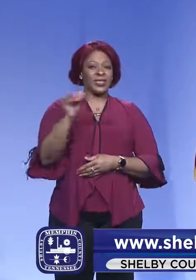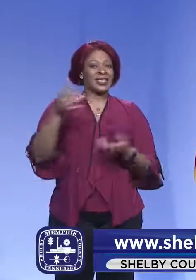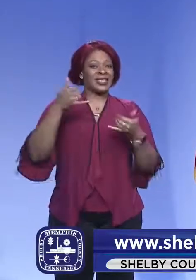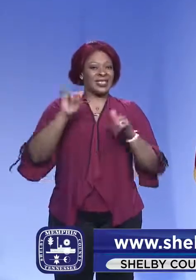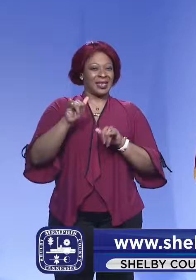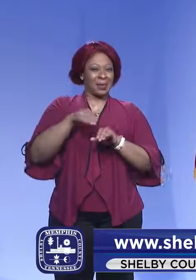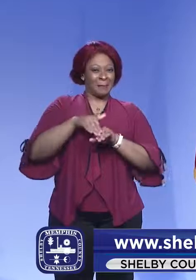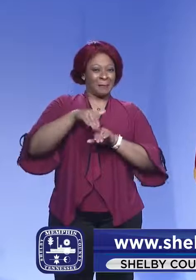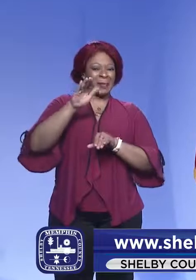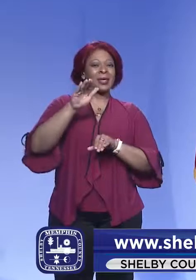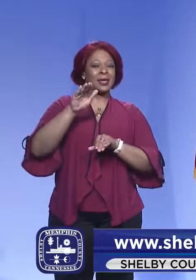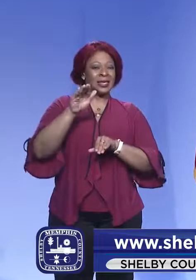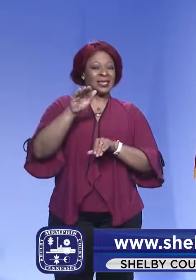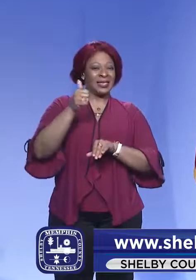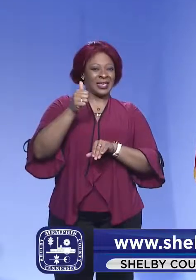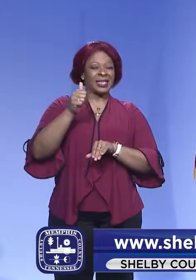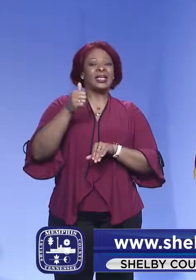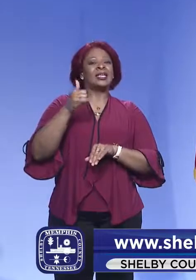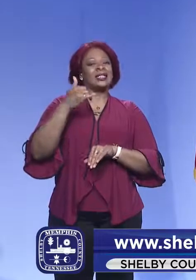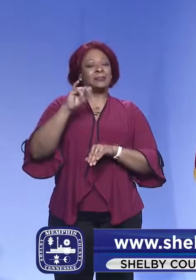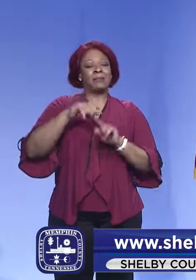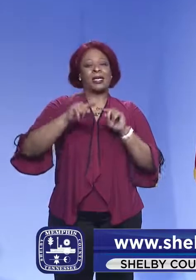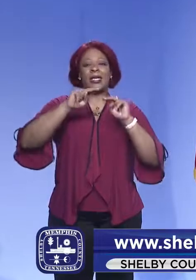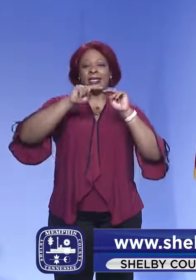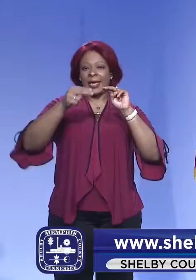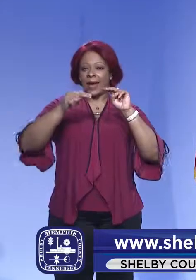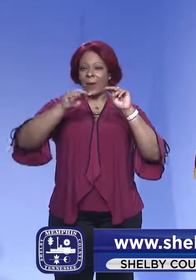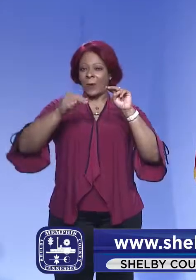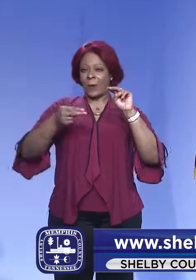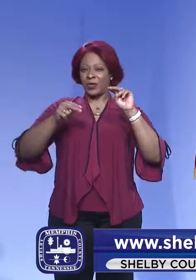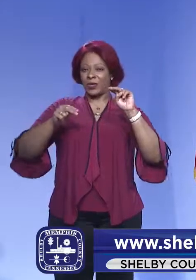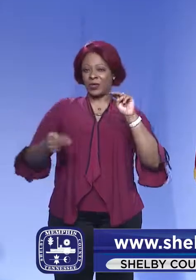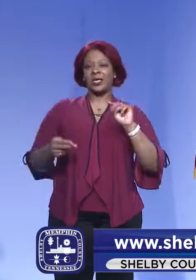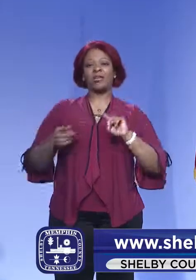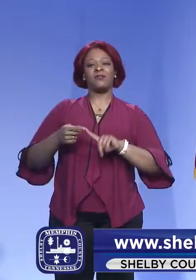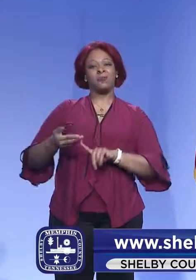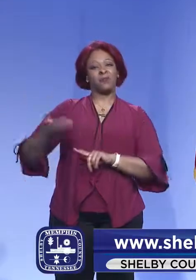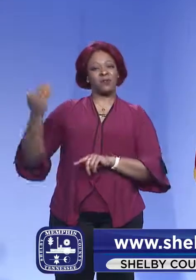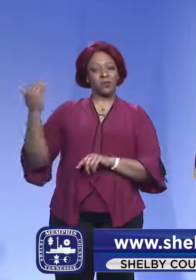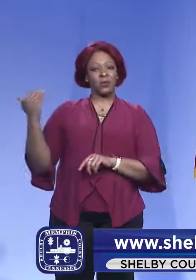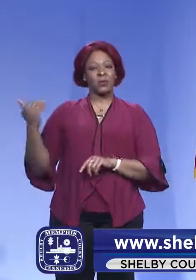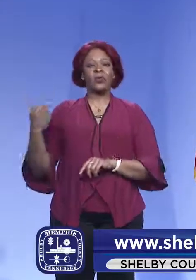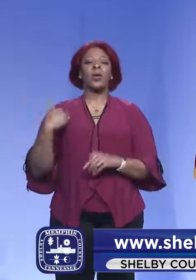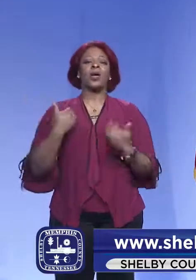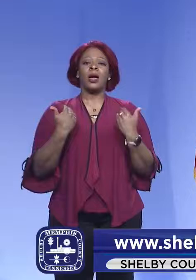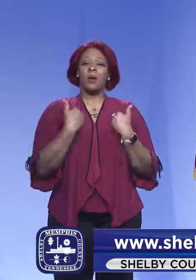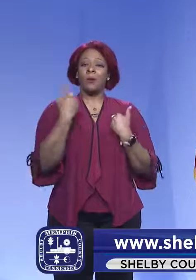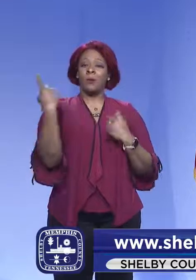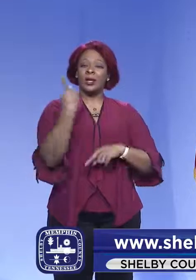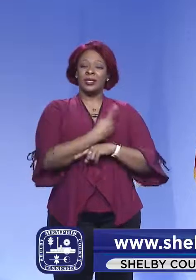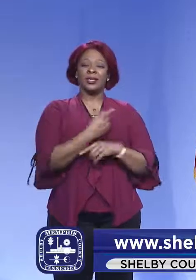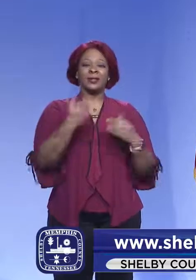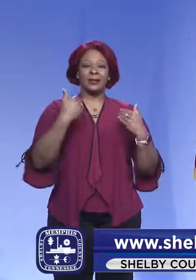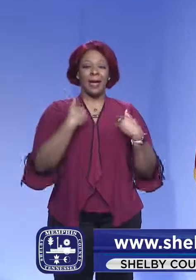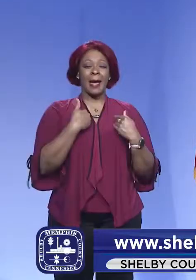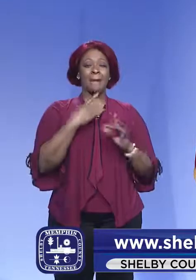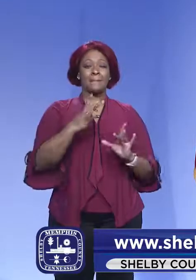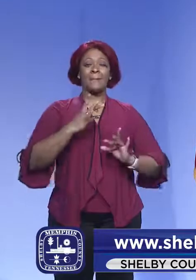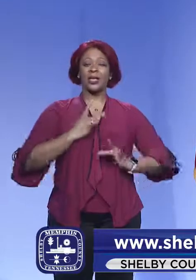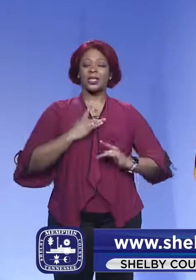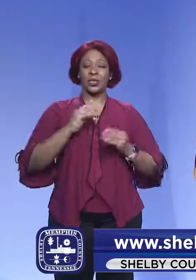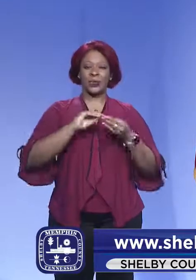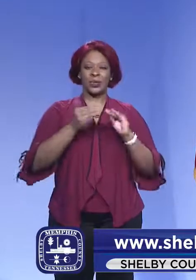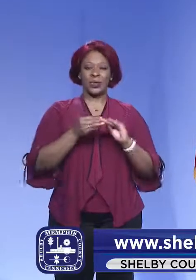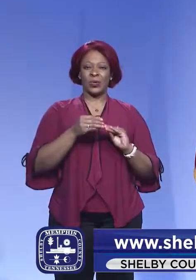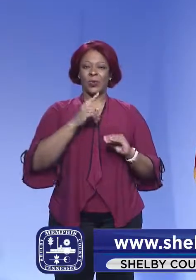much higher than we want. It is a downward trend from where we were previously. And we had one day where we had a positivity rate